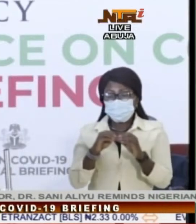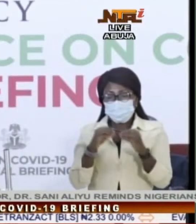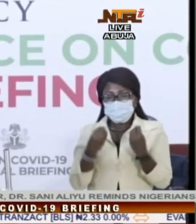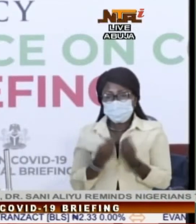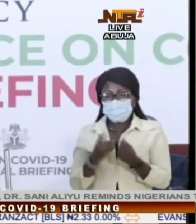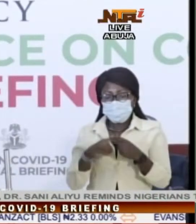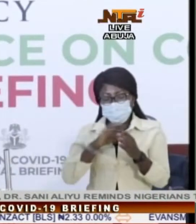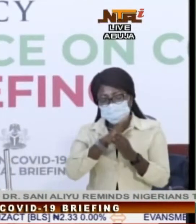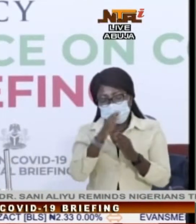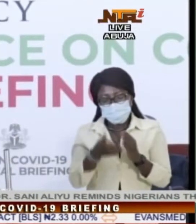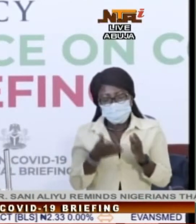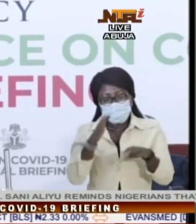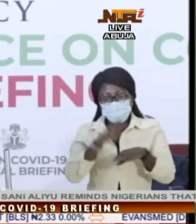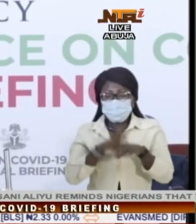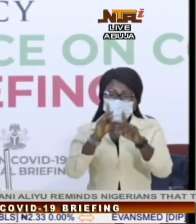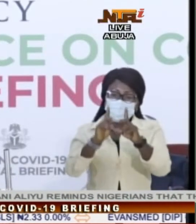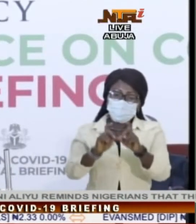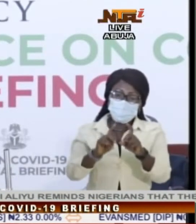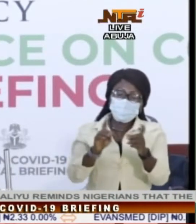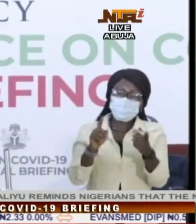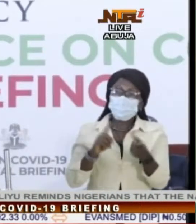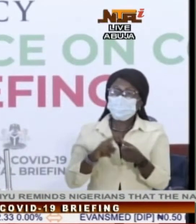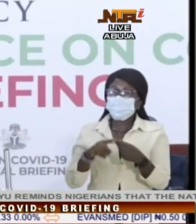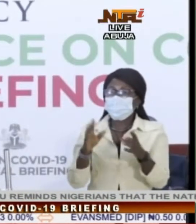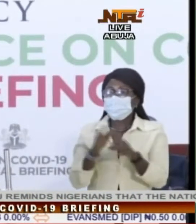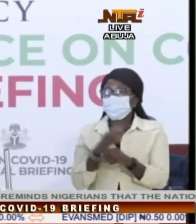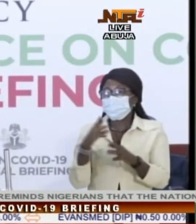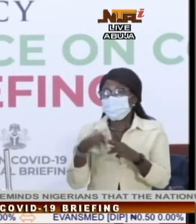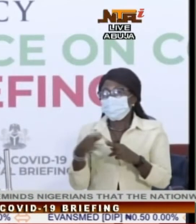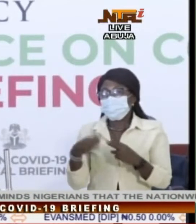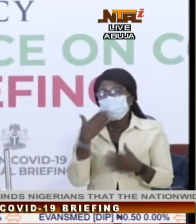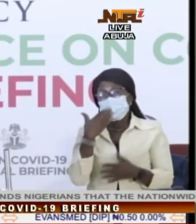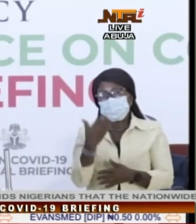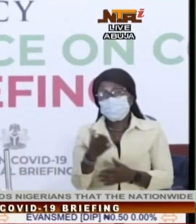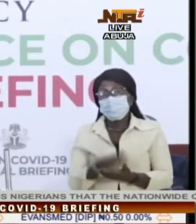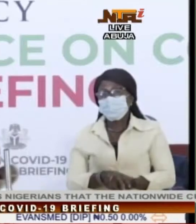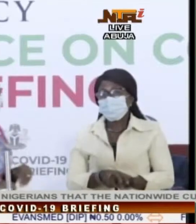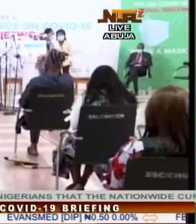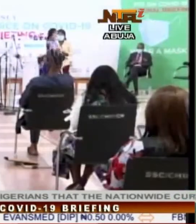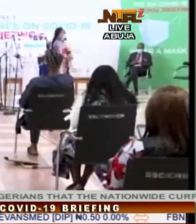conclude on the serological test, and then we'll get the results to you. Thank you.